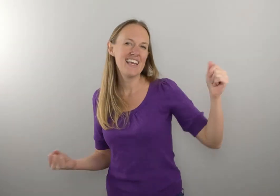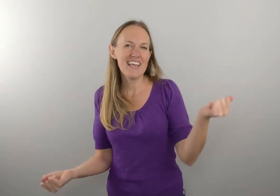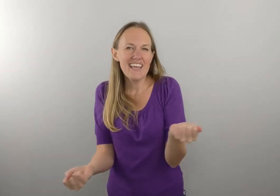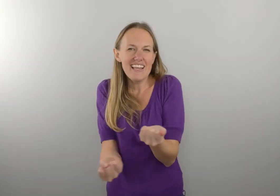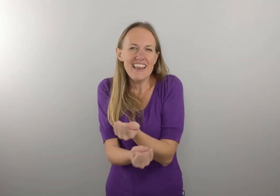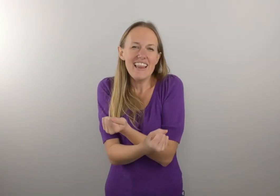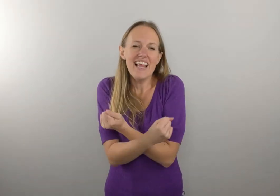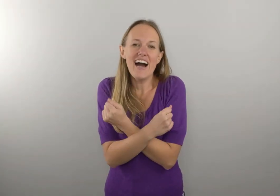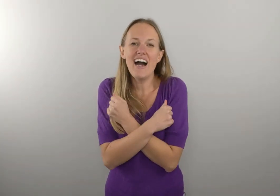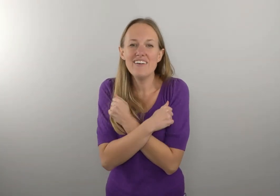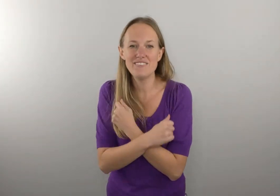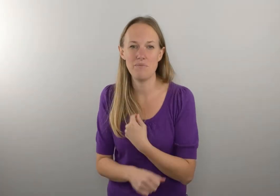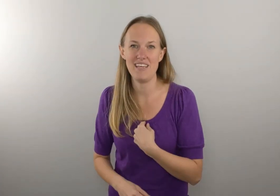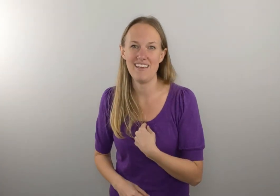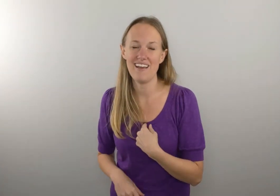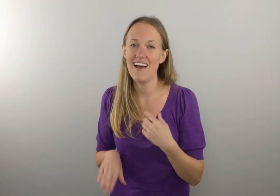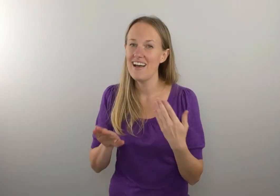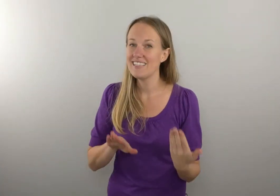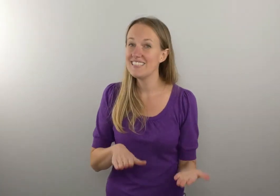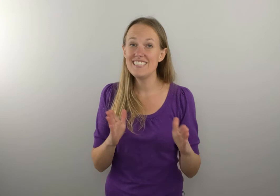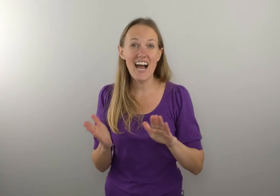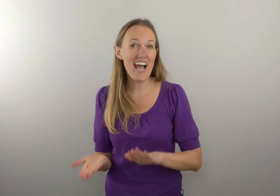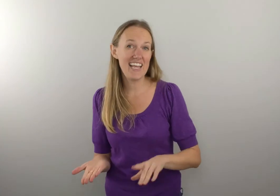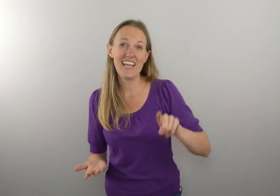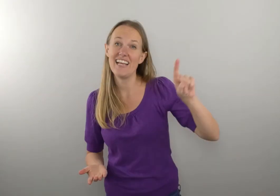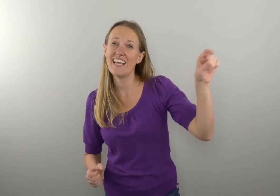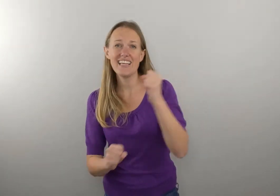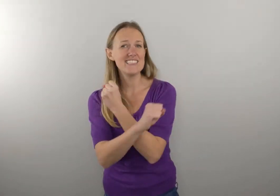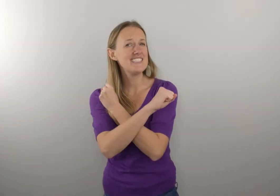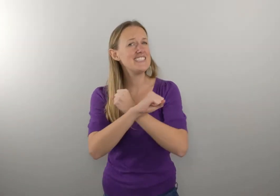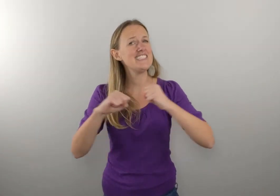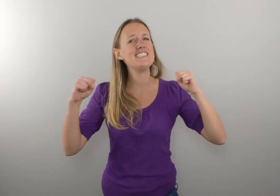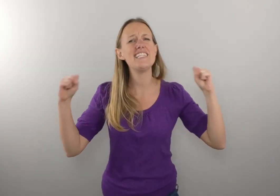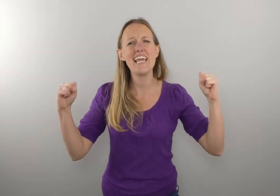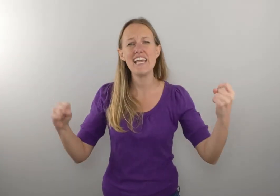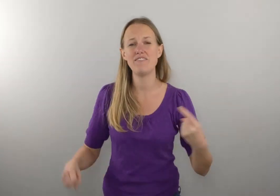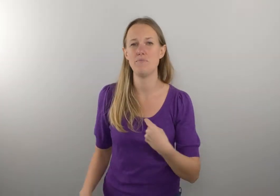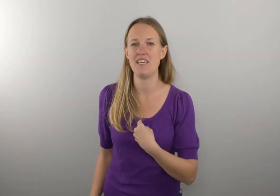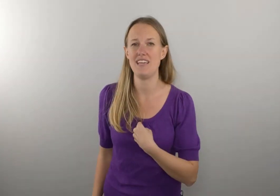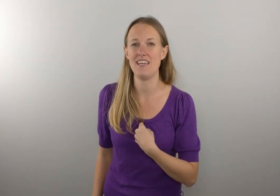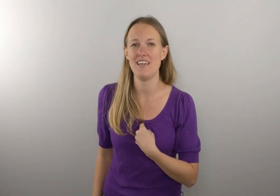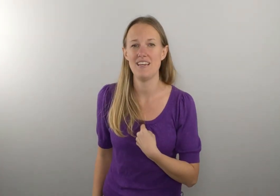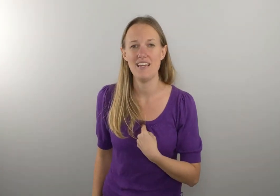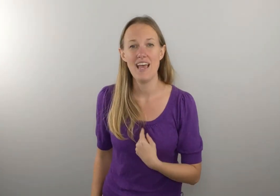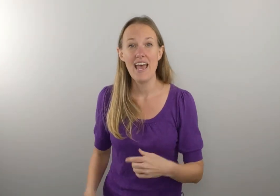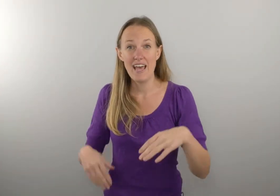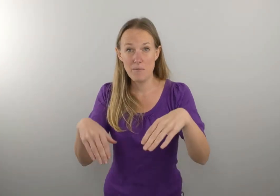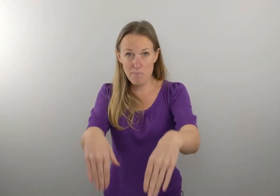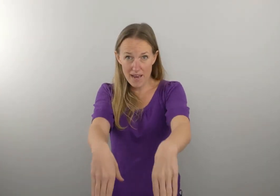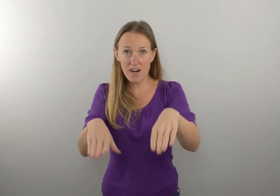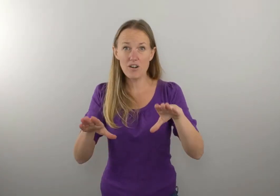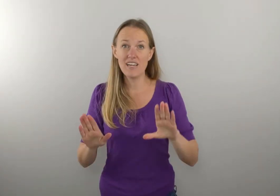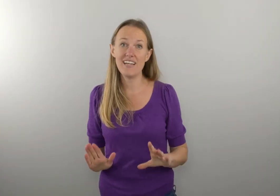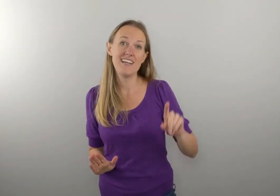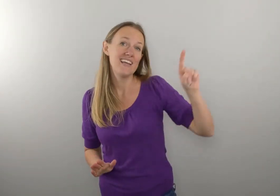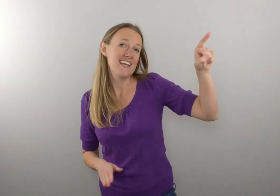he loved me. Dying, he saved me. And buried,